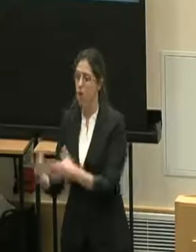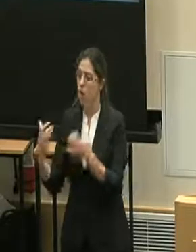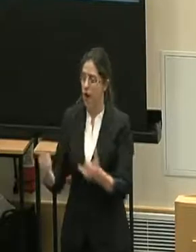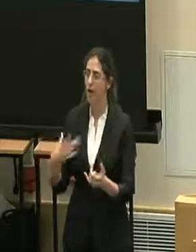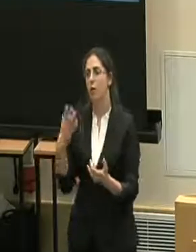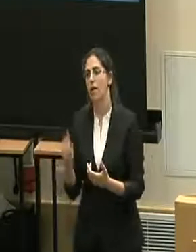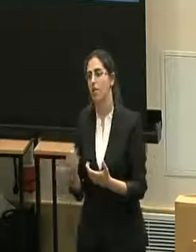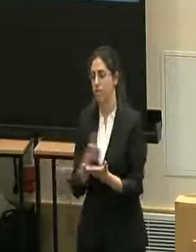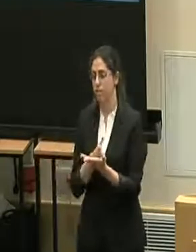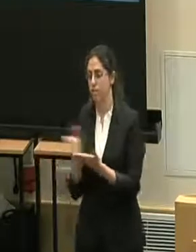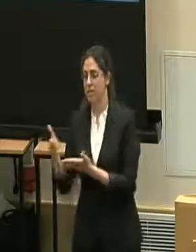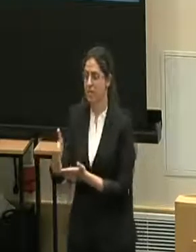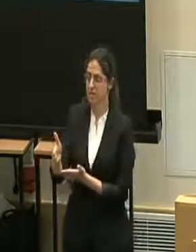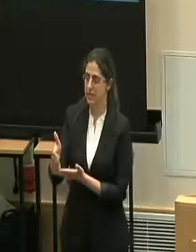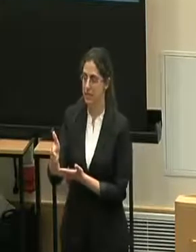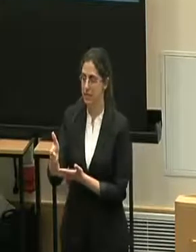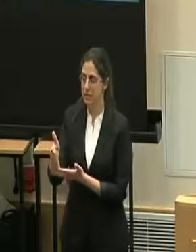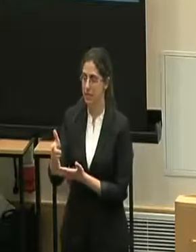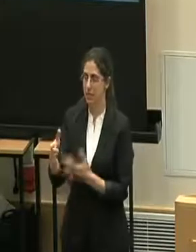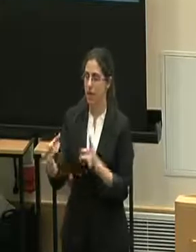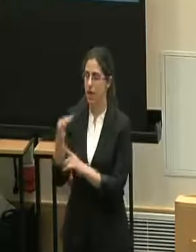find a level of